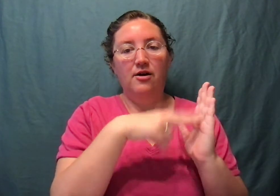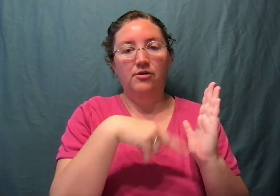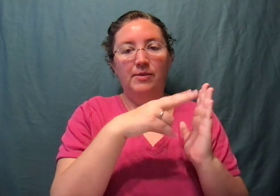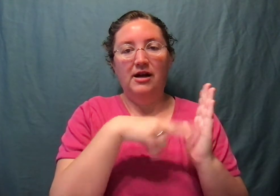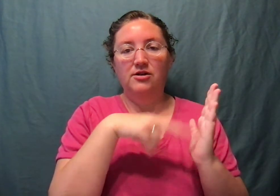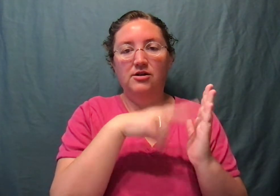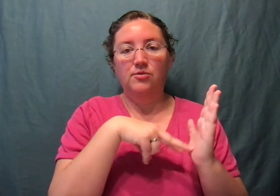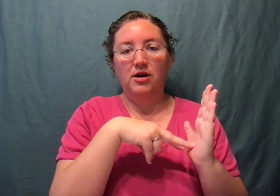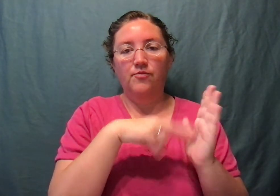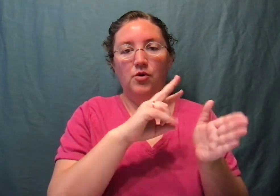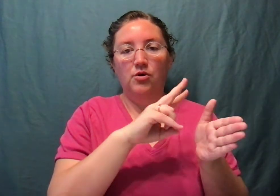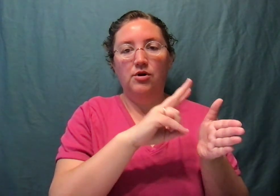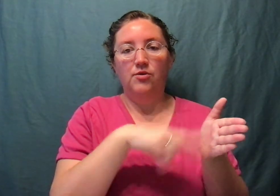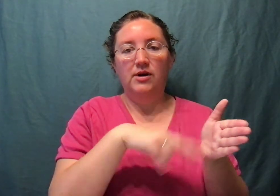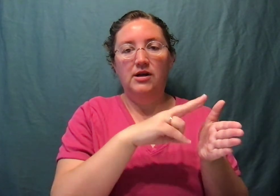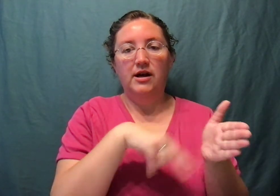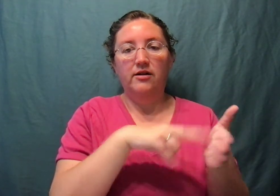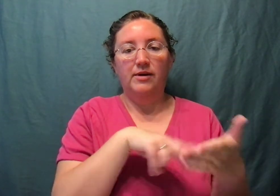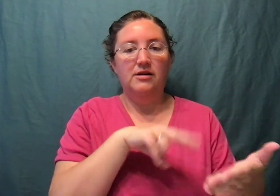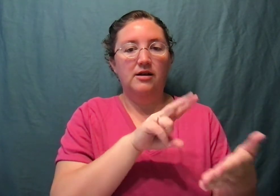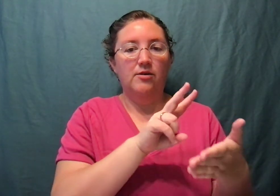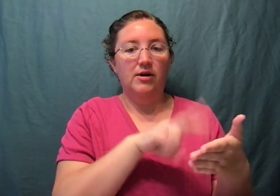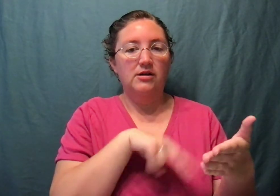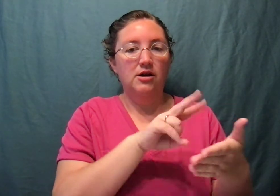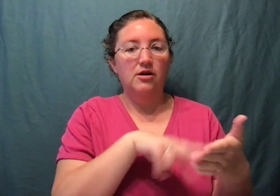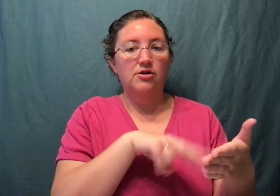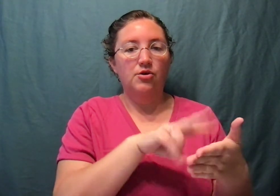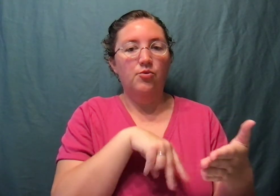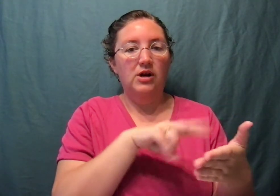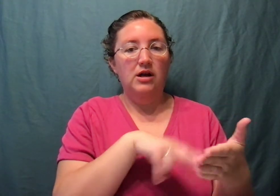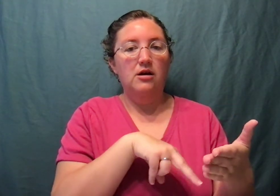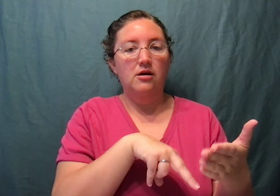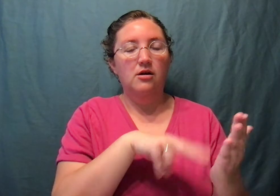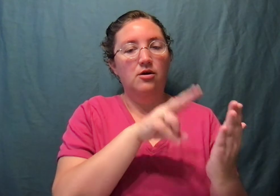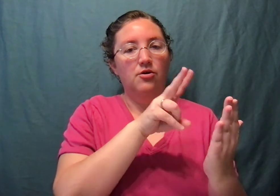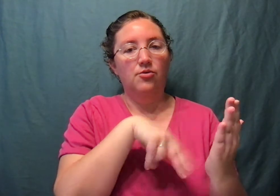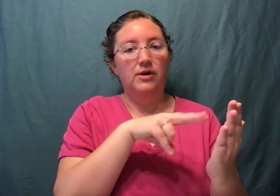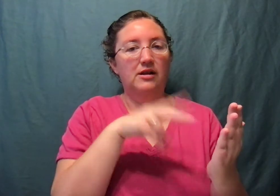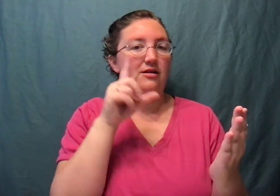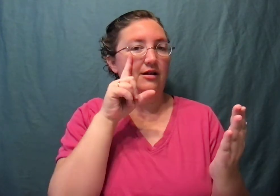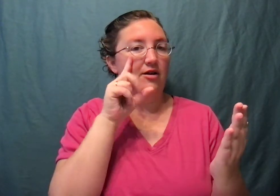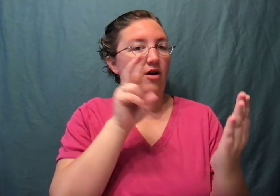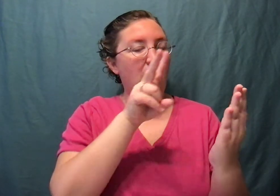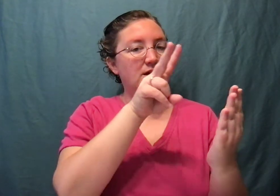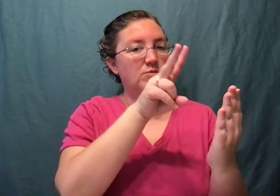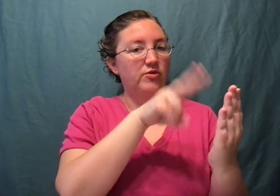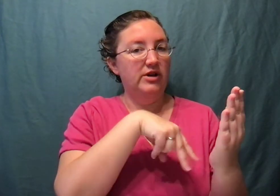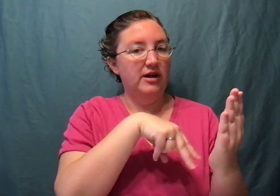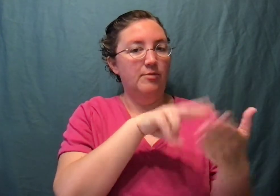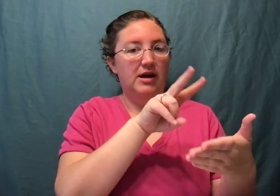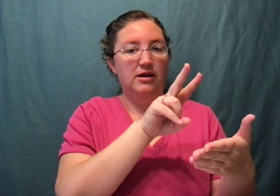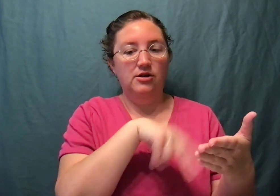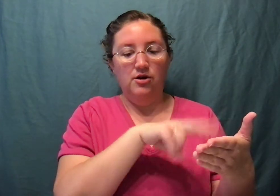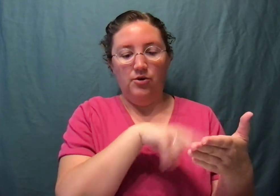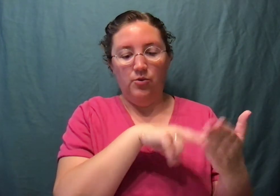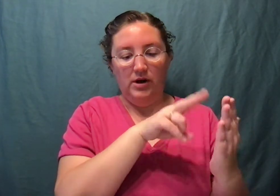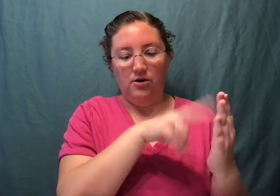the page this way, or you can read down the page sideways. So read or read. This is like your eyes moving down a page. Read or